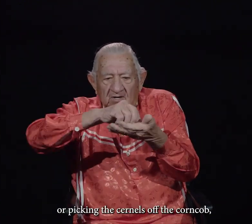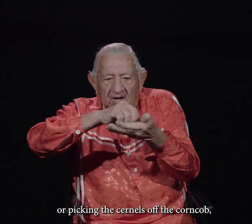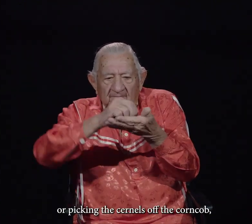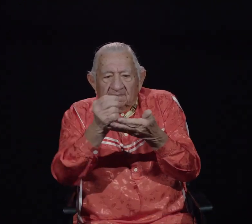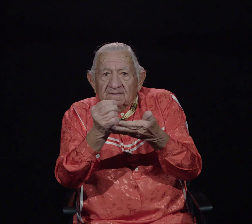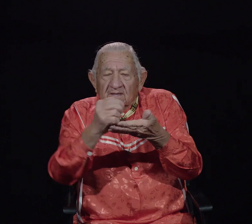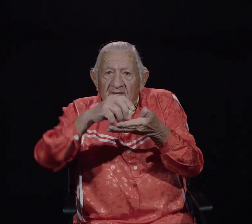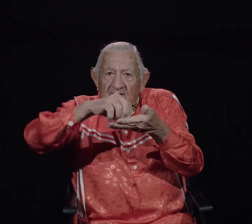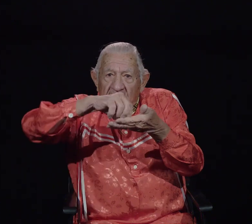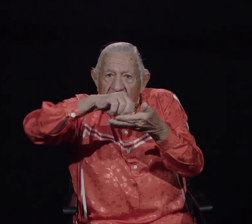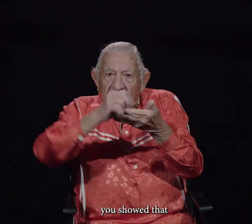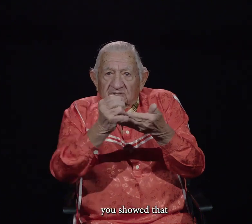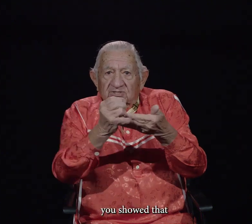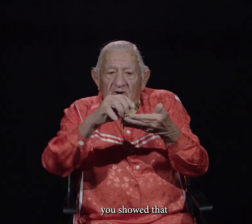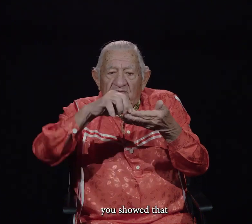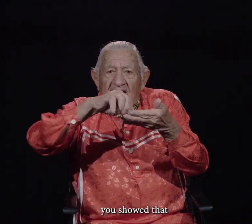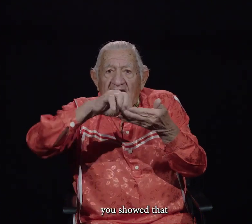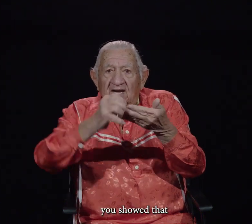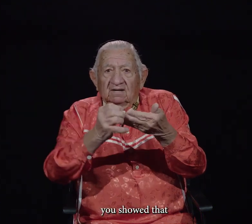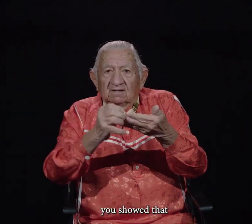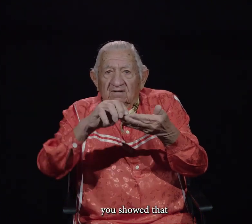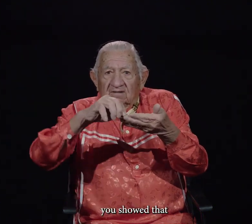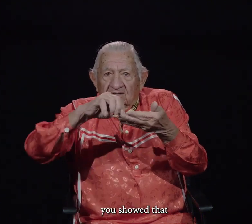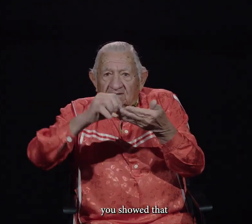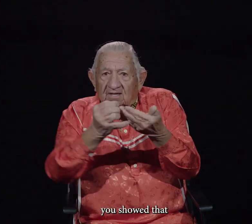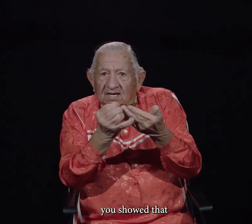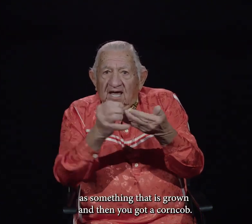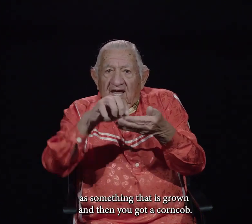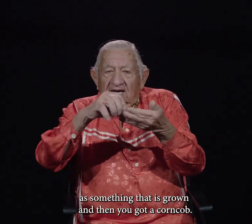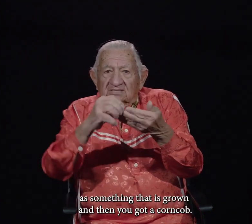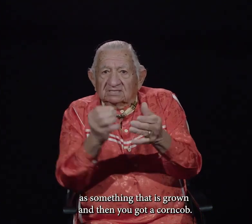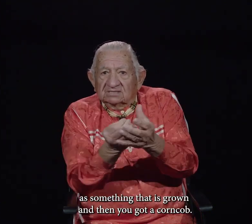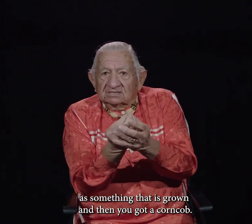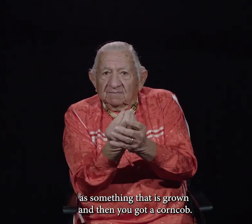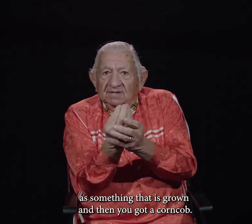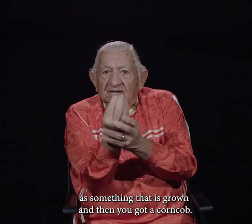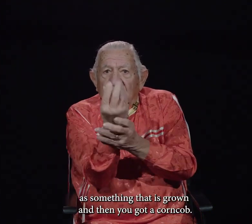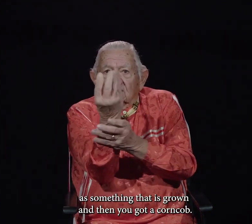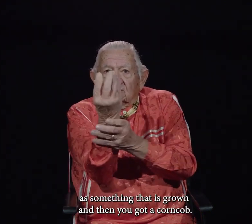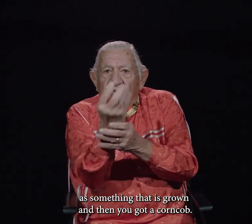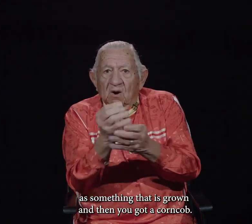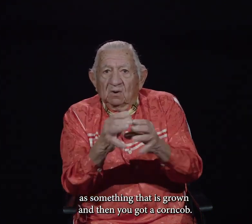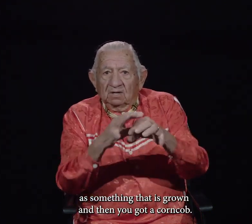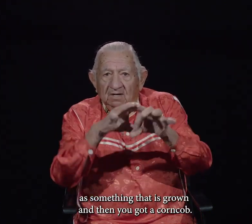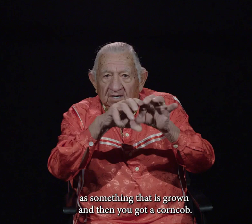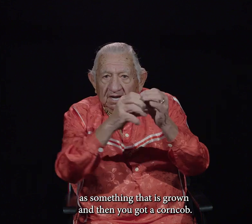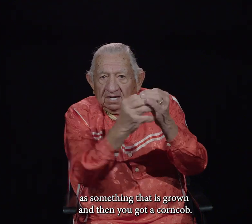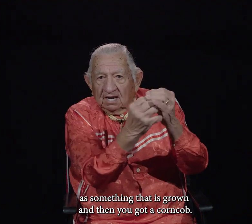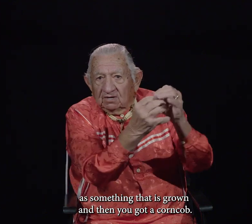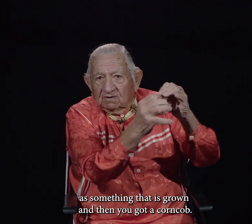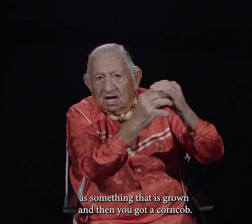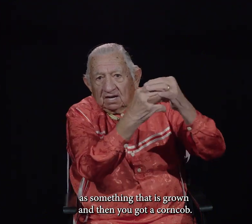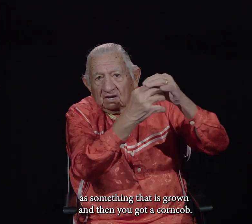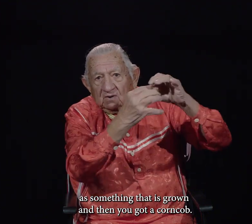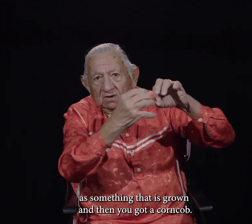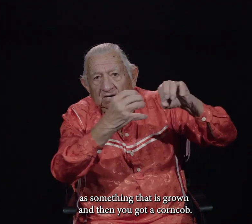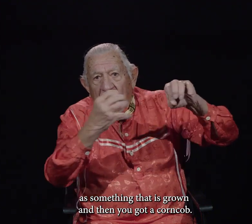cob. You show that as something that is grown, and then you got a corn